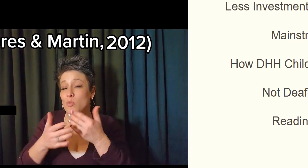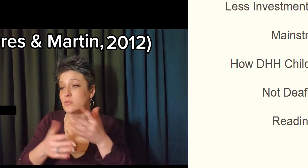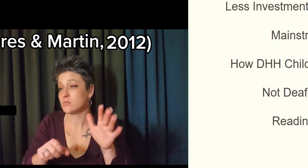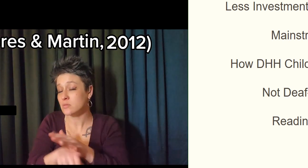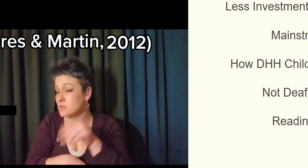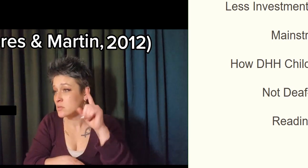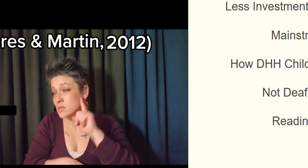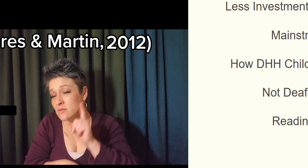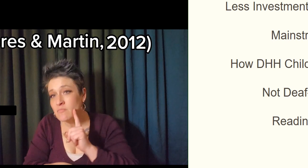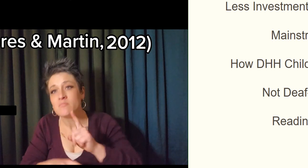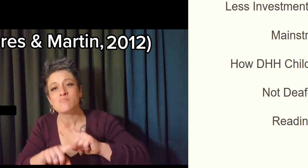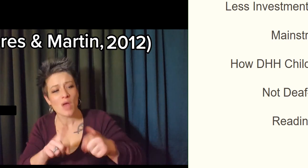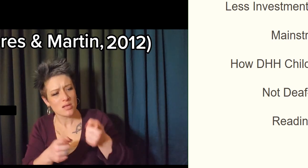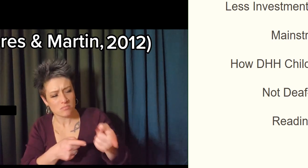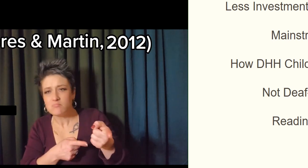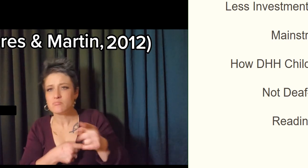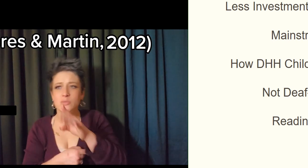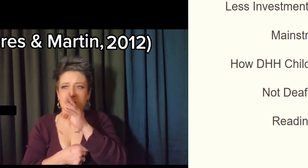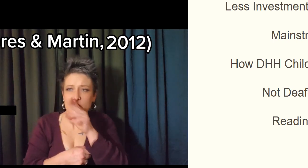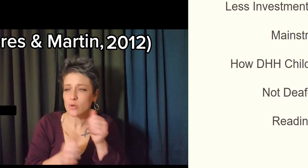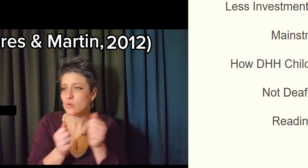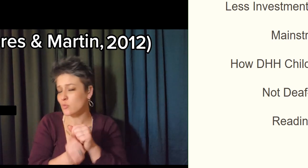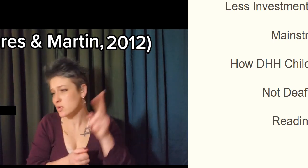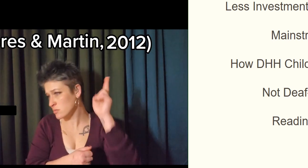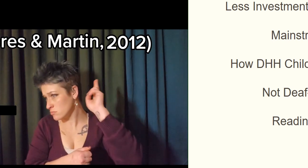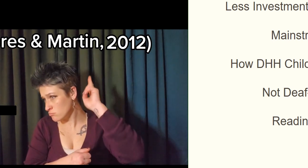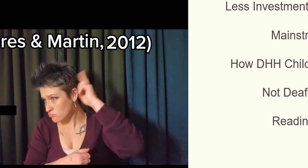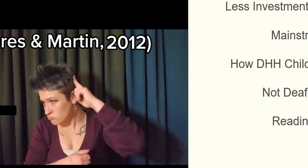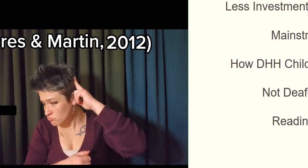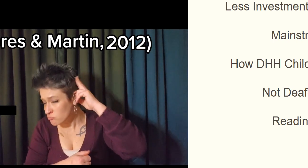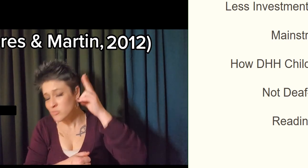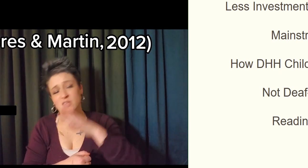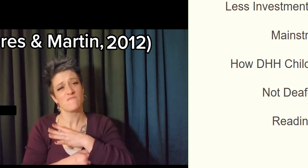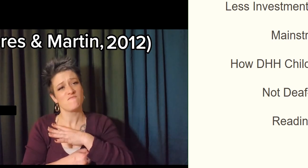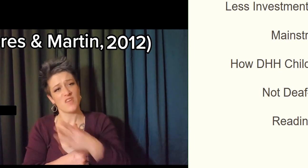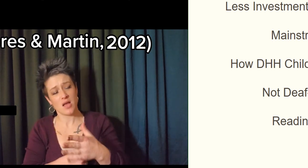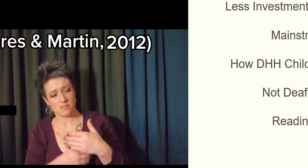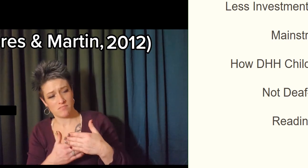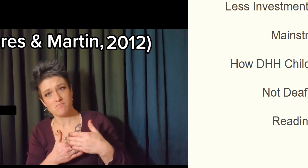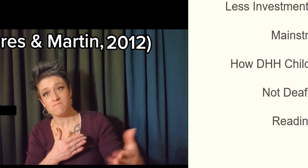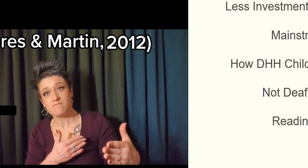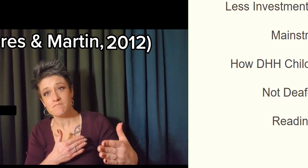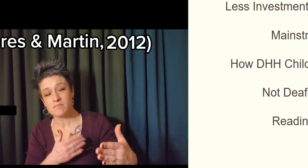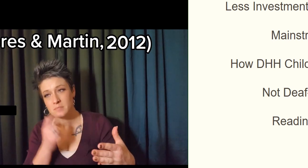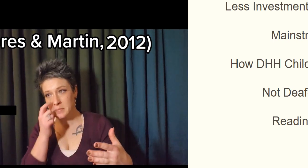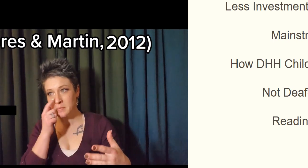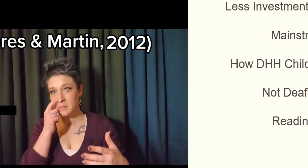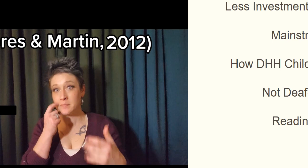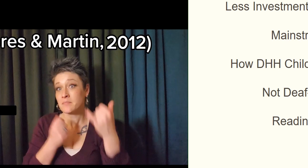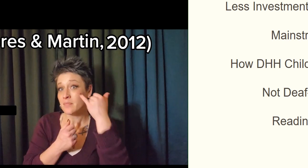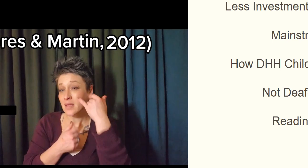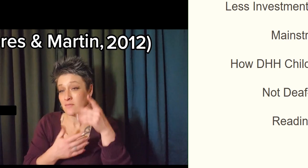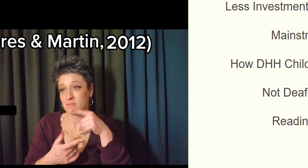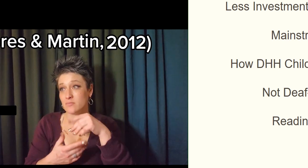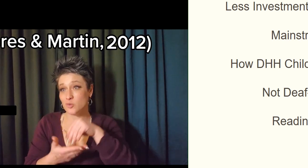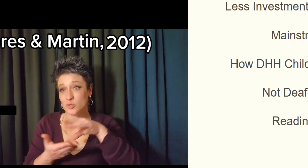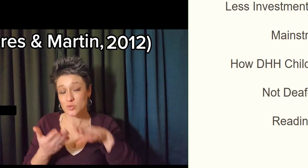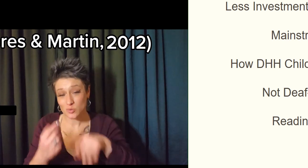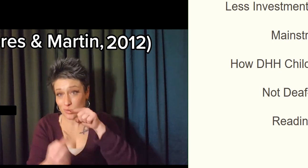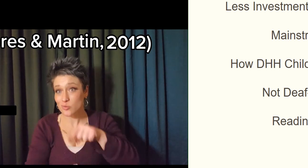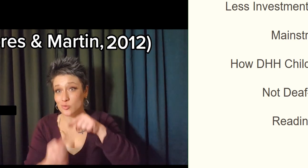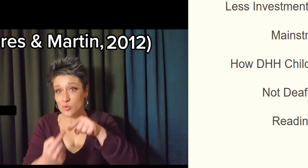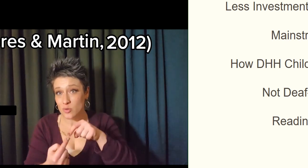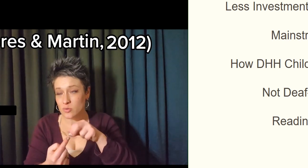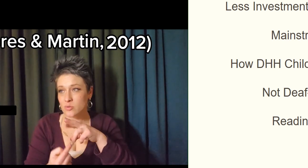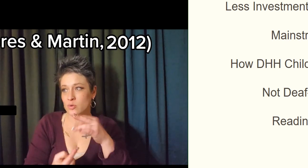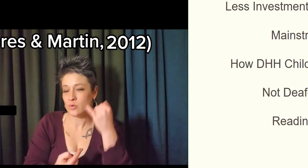they can spend time with their peers. Yes, their hearing loss is continuing to grow, but I mean, they talk, they listen, they use their implant. This will be